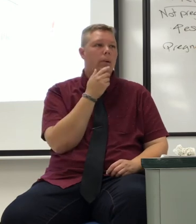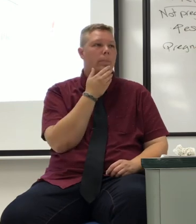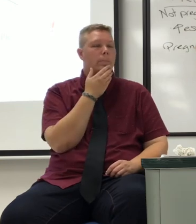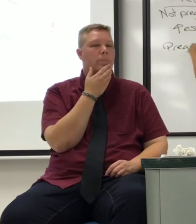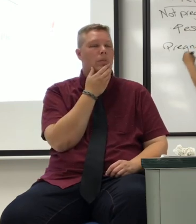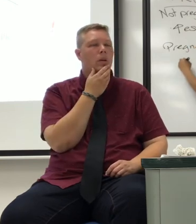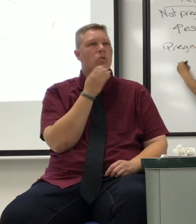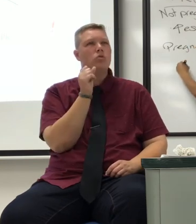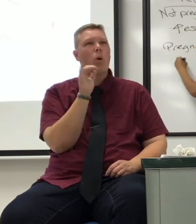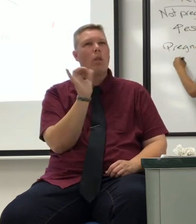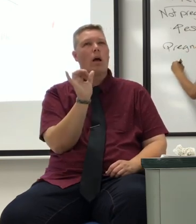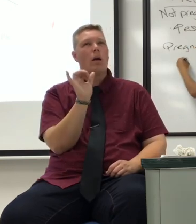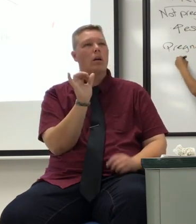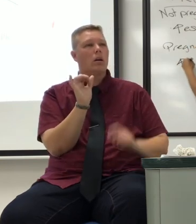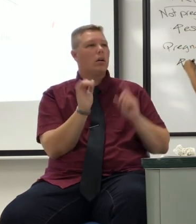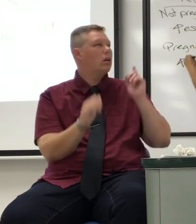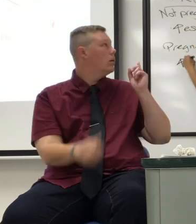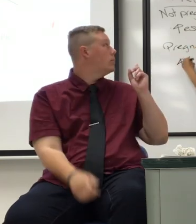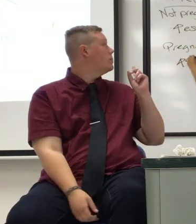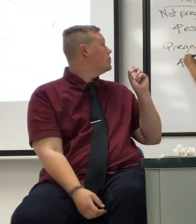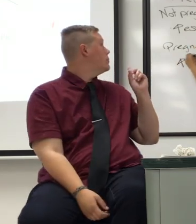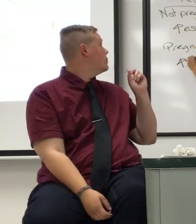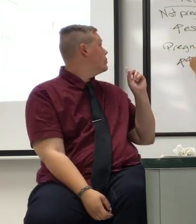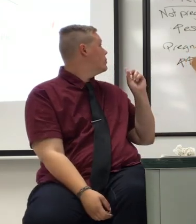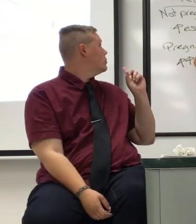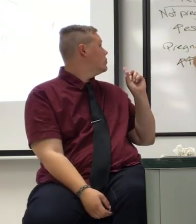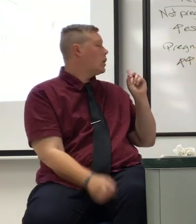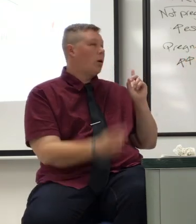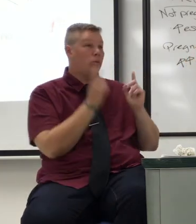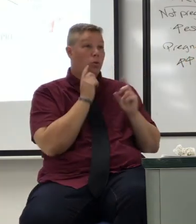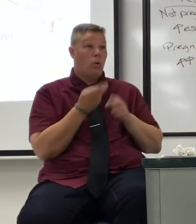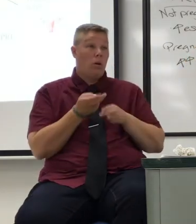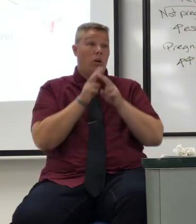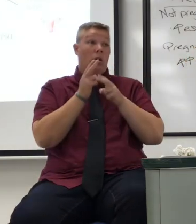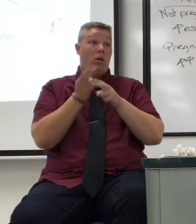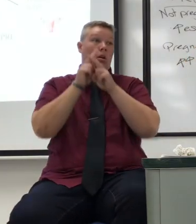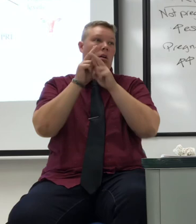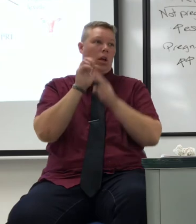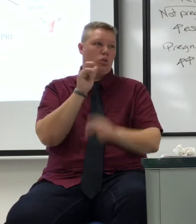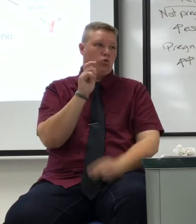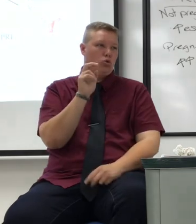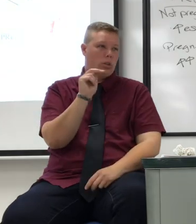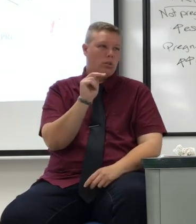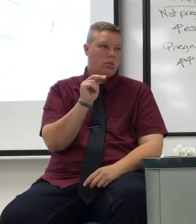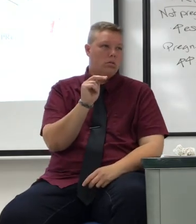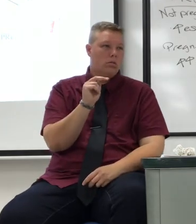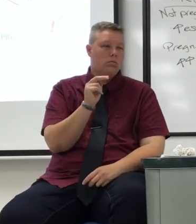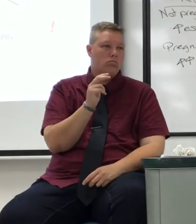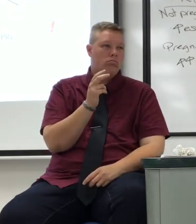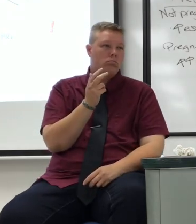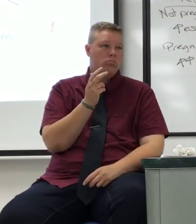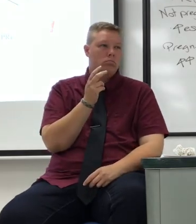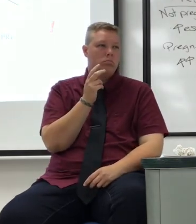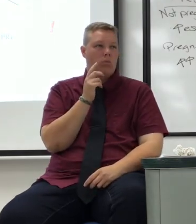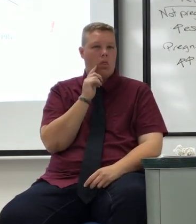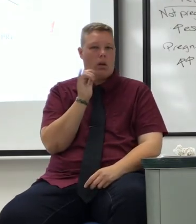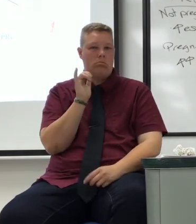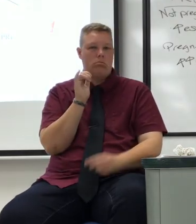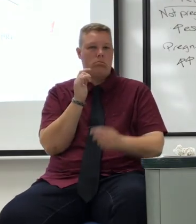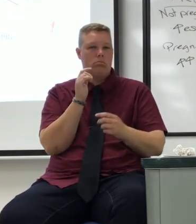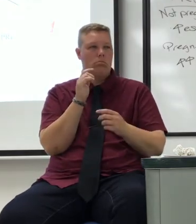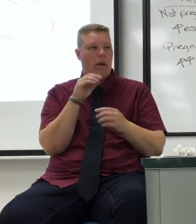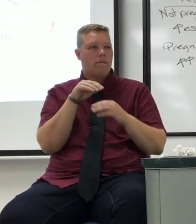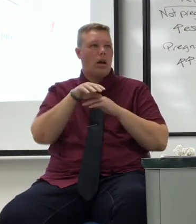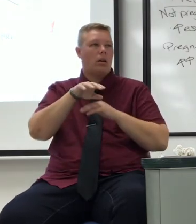So I'll just kind of symbolize that by putting a couple of up arrows for estrogen and you just kind of have that effect of getting